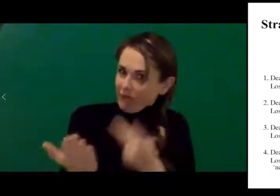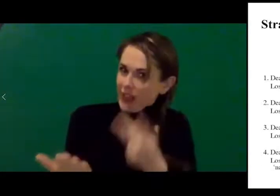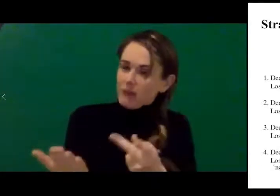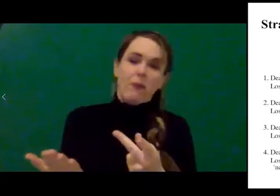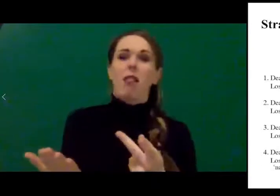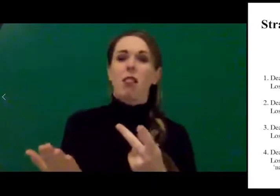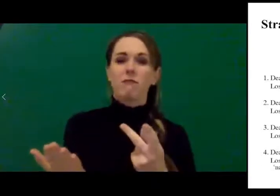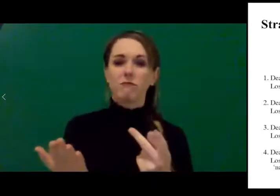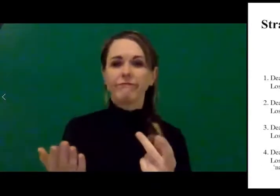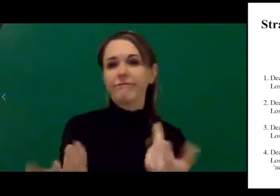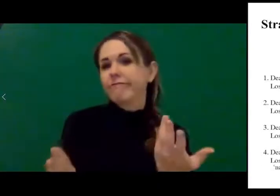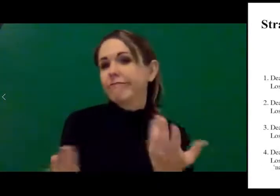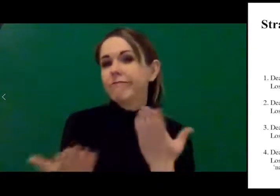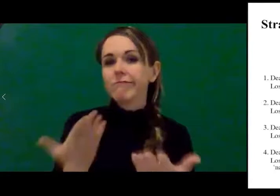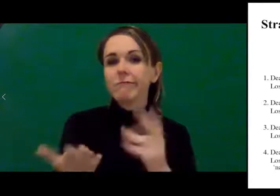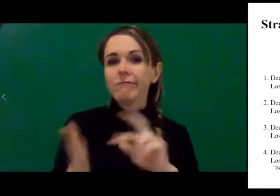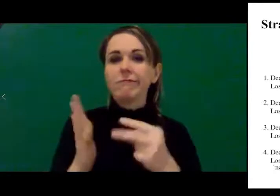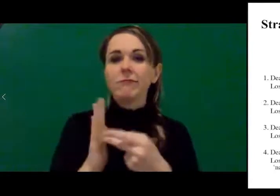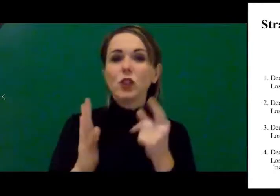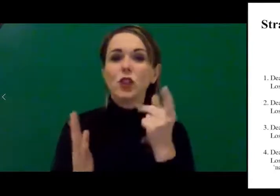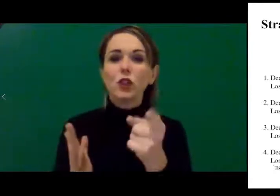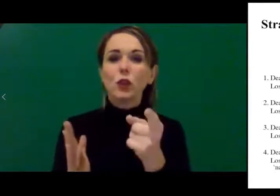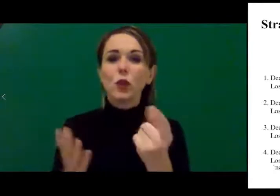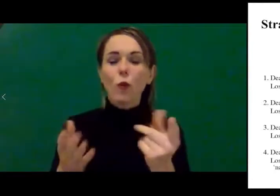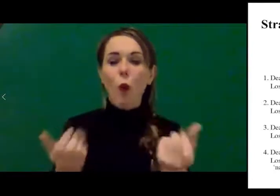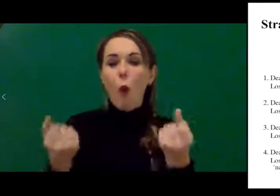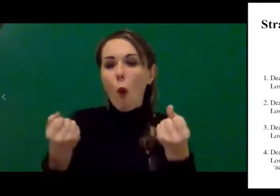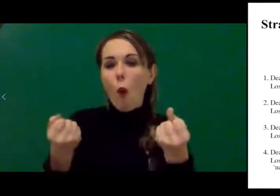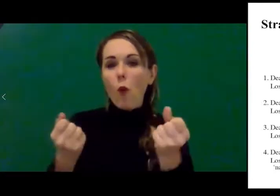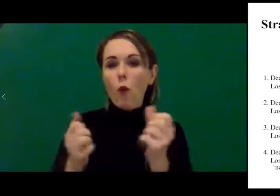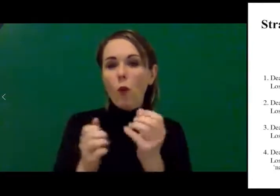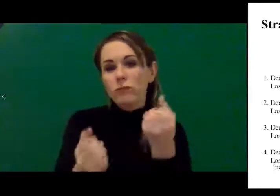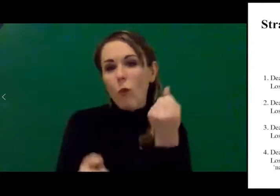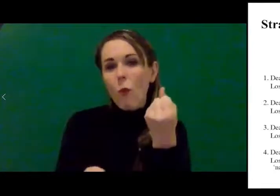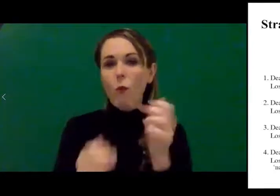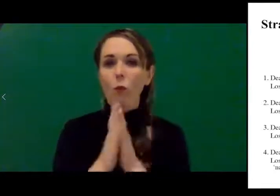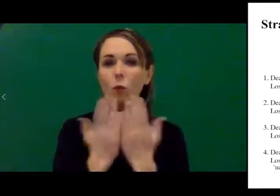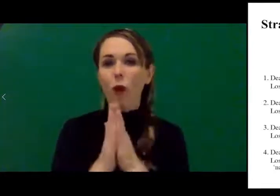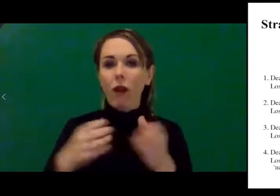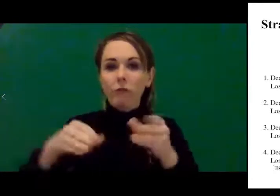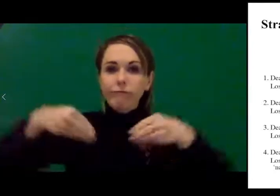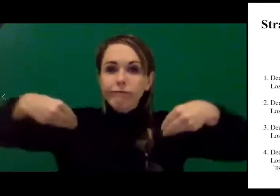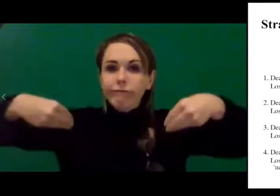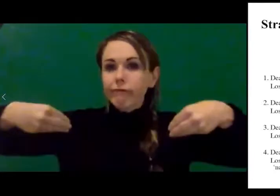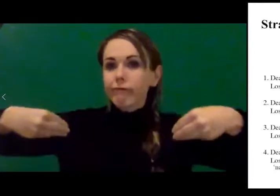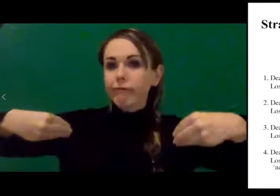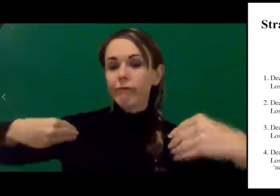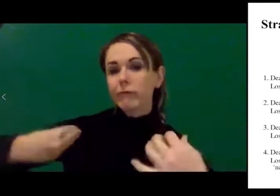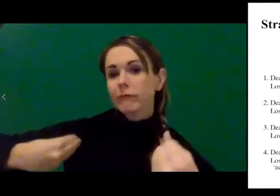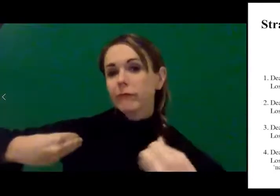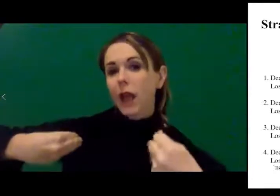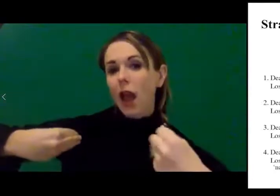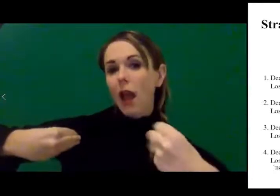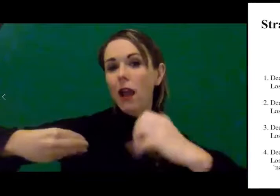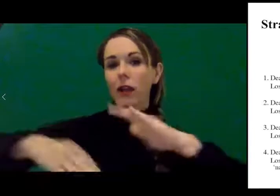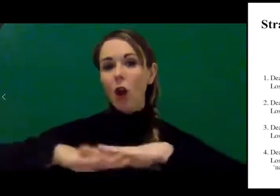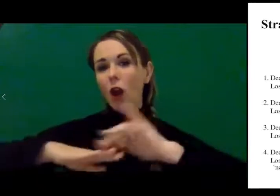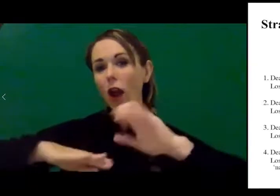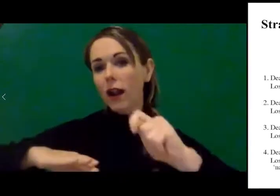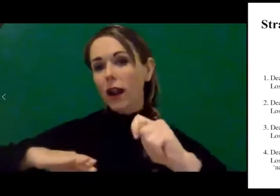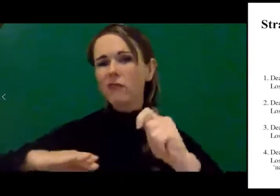really important. Maybe you could hold the book in front of your child and sign on the book